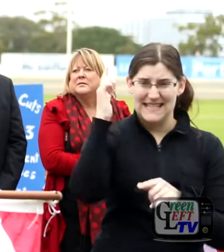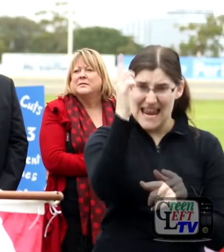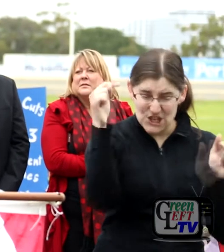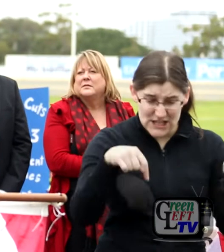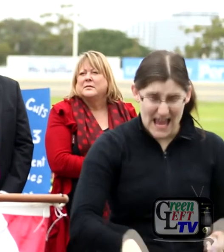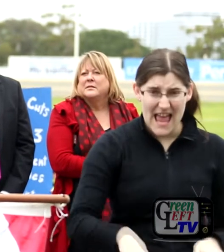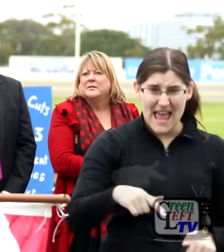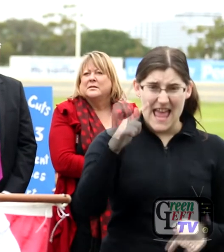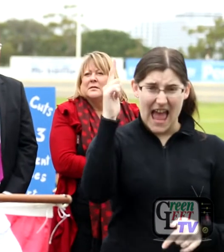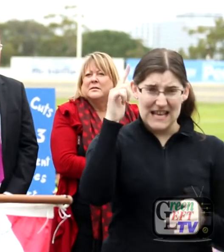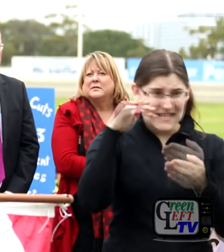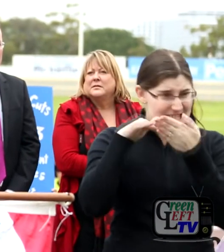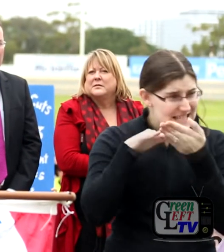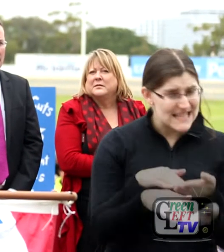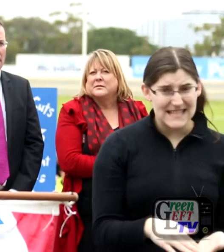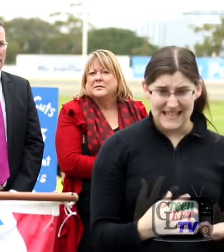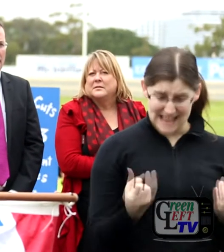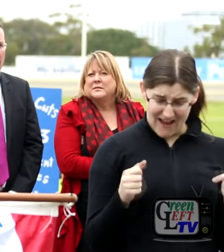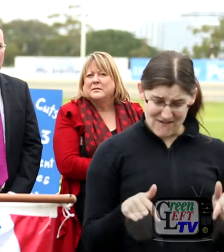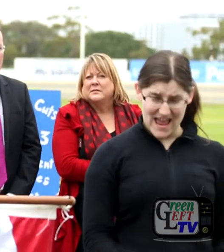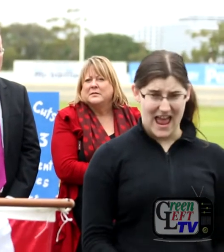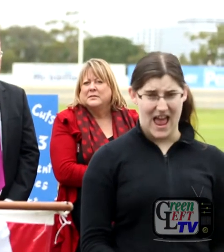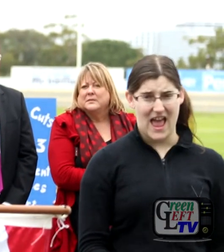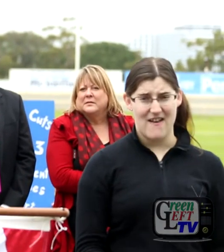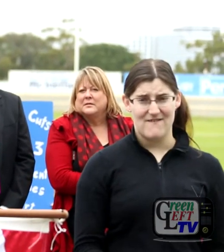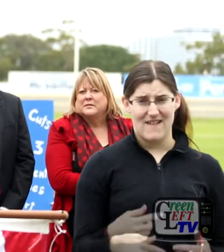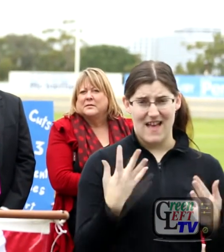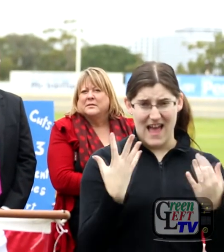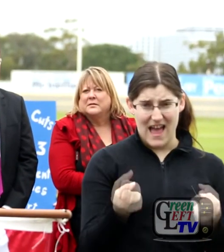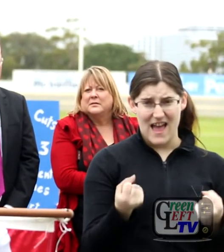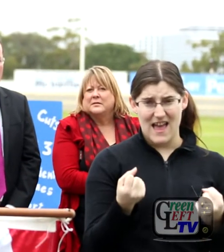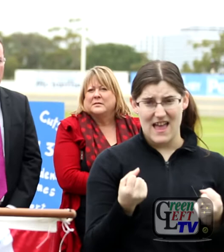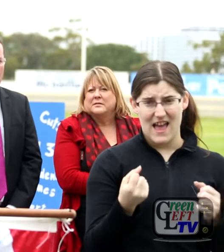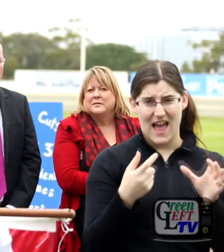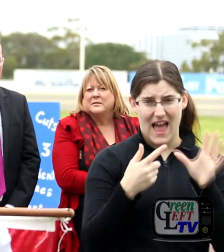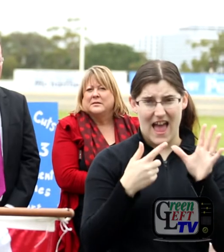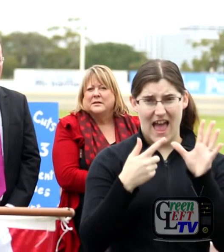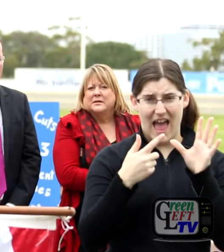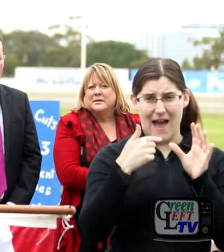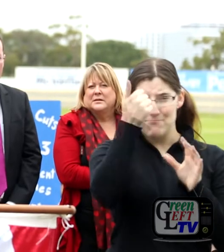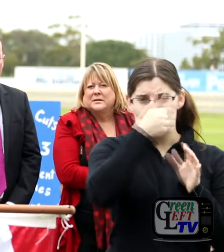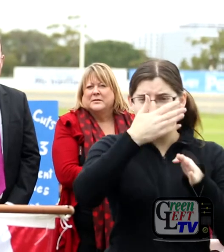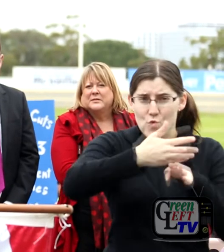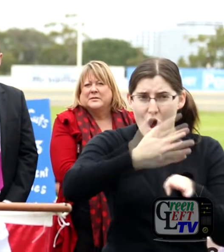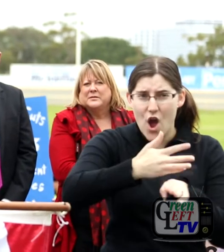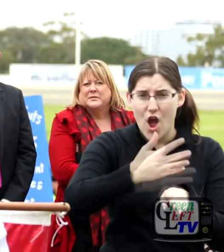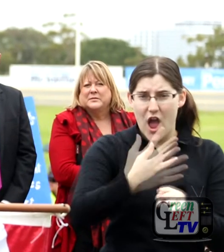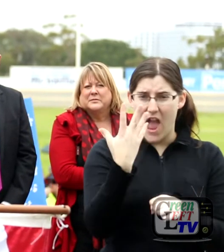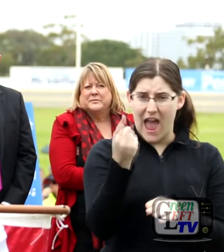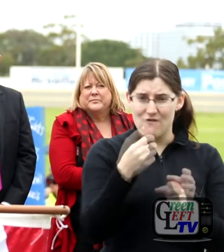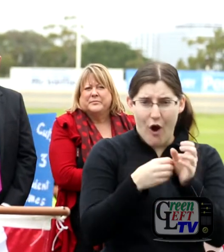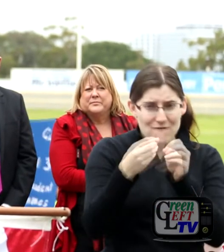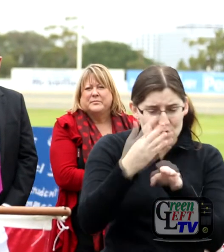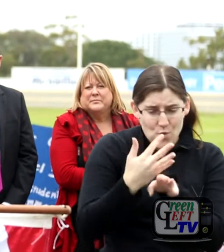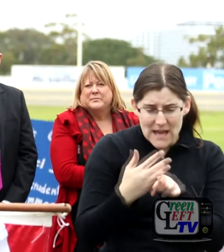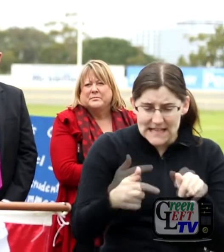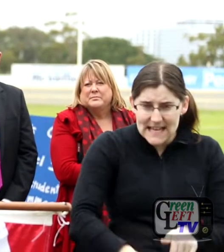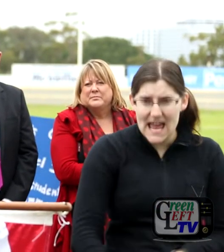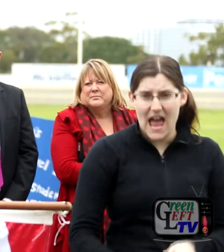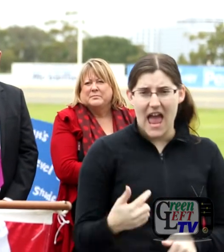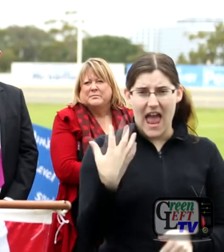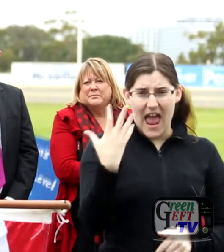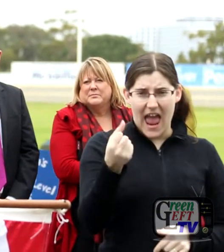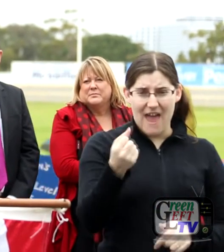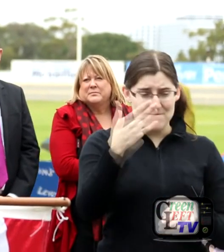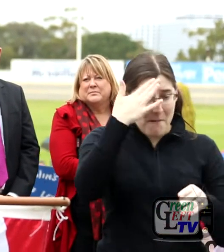teachers, we have education assistants, we have AIEOs, and we have admin staff, and we